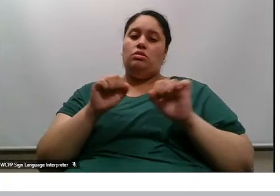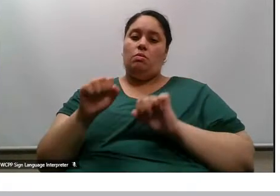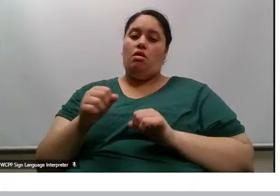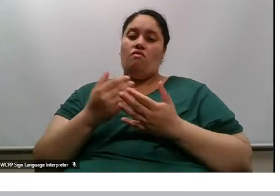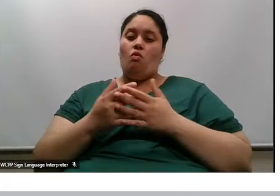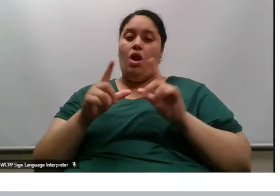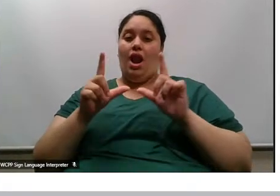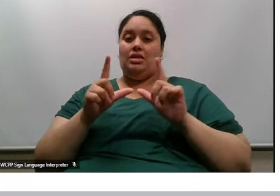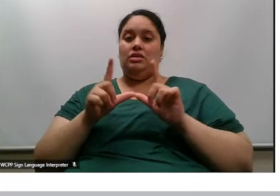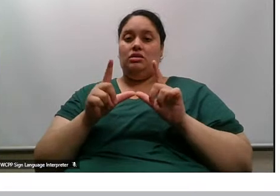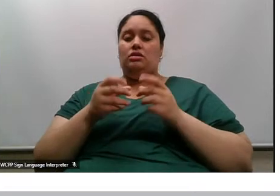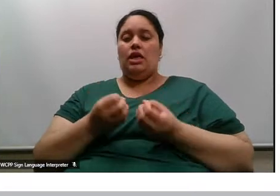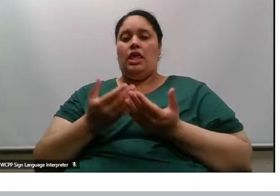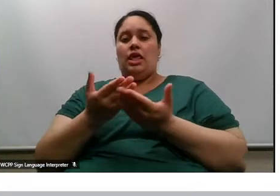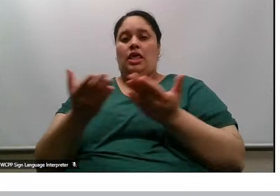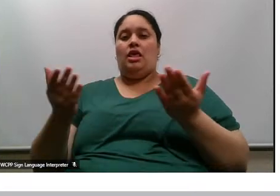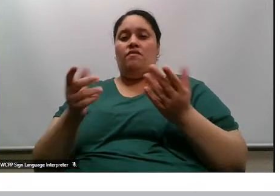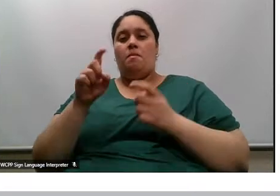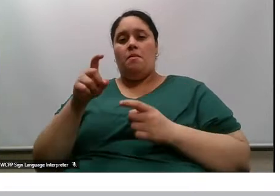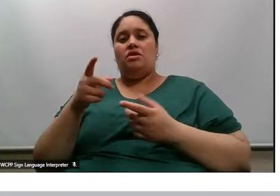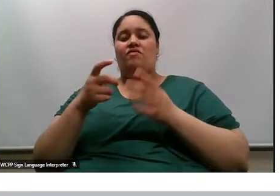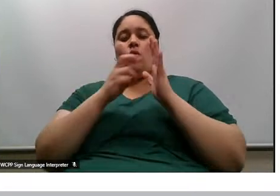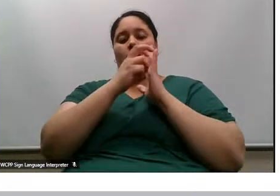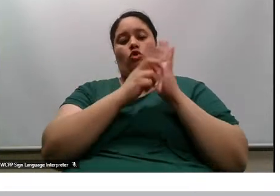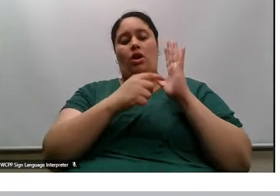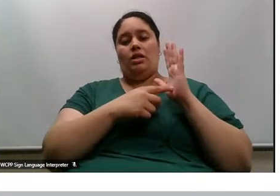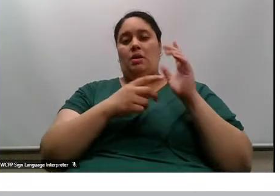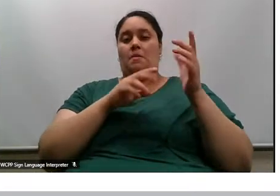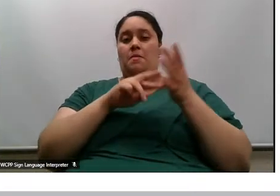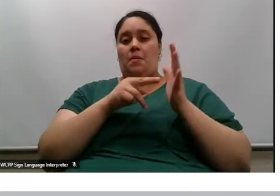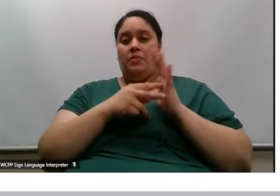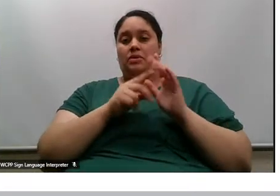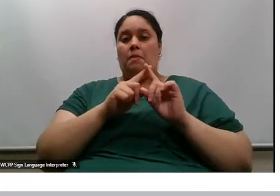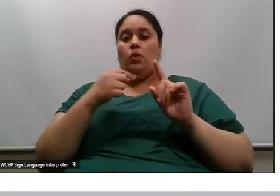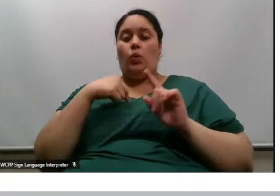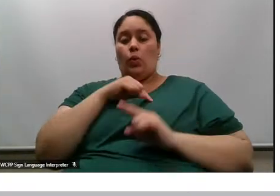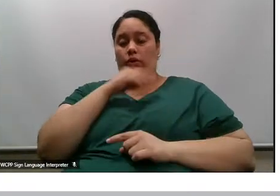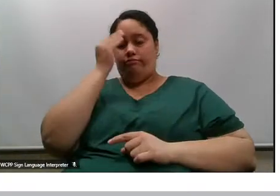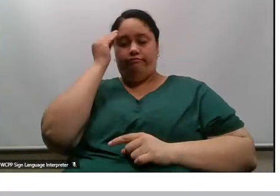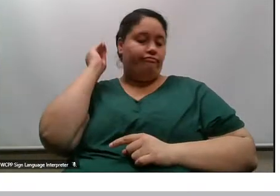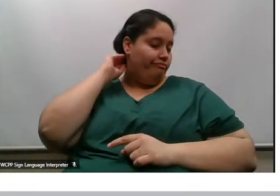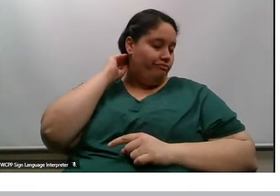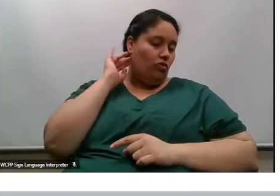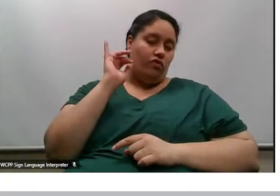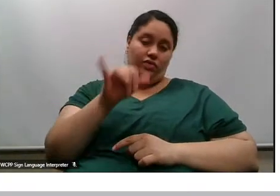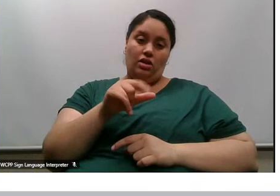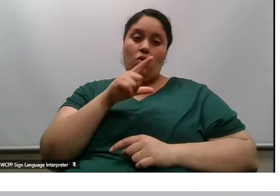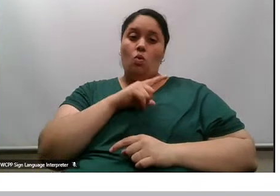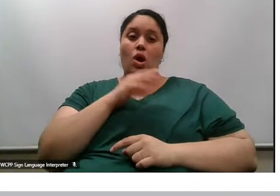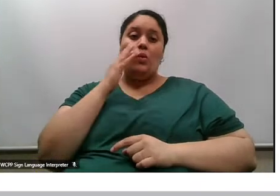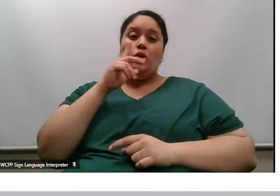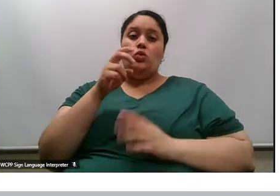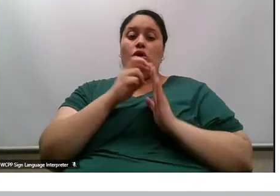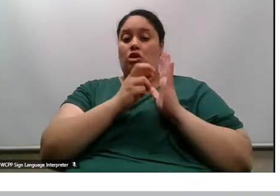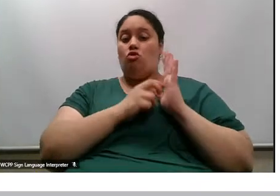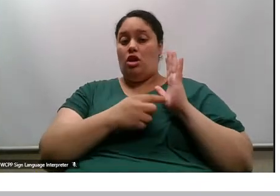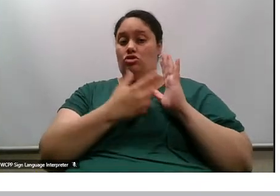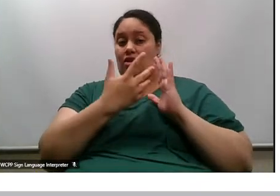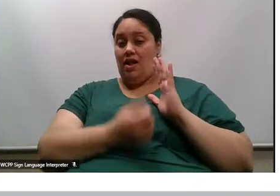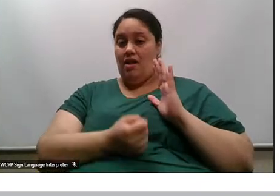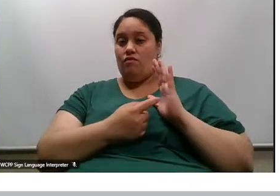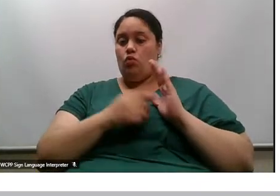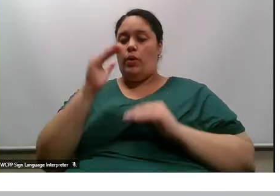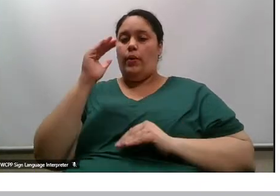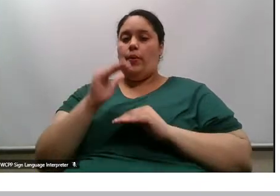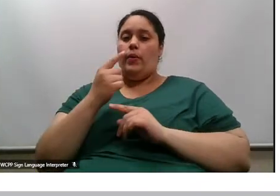the license be granted for regulatory purposes. So we're also mindful of that, because once you have regulation, you can minimize